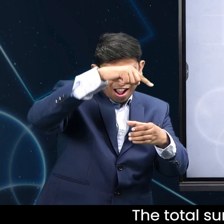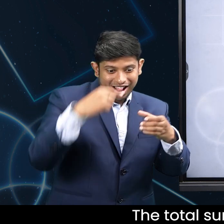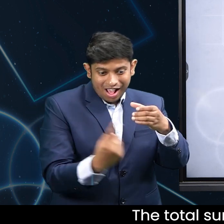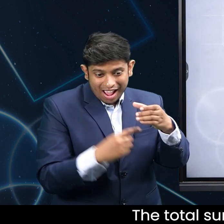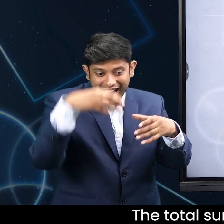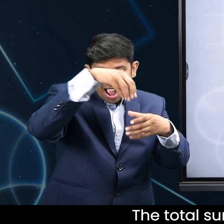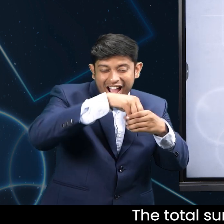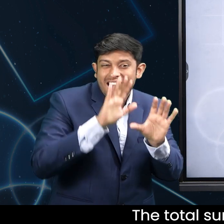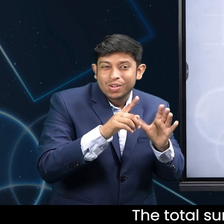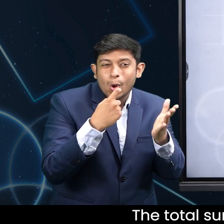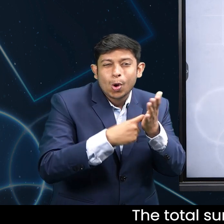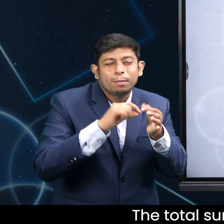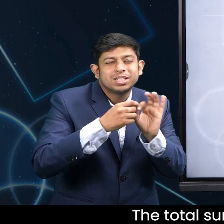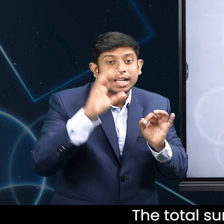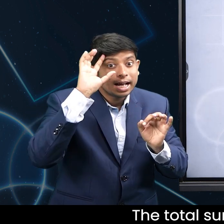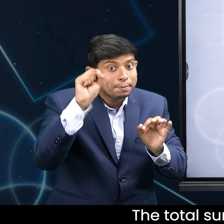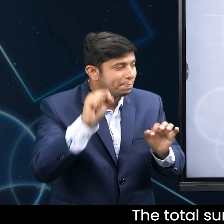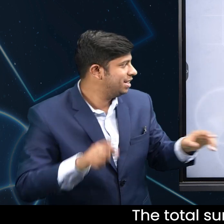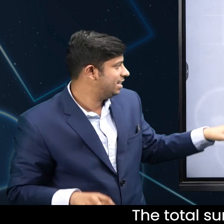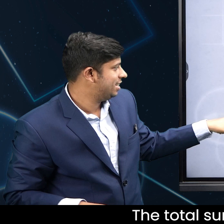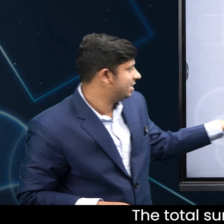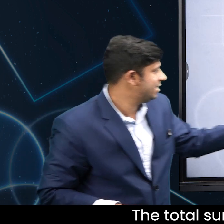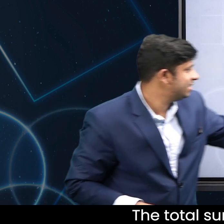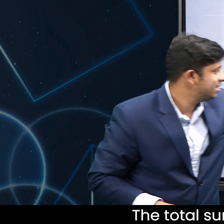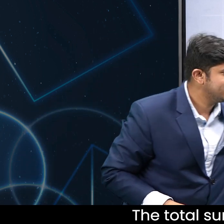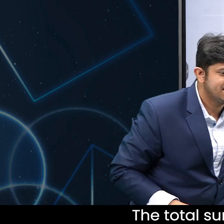of a cylinder is equal to 2 pi r into r plus h.